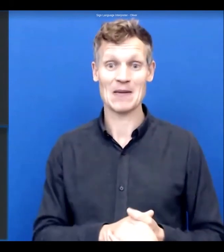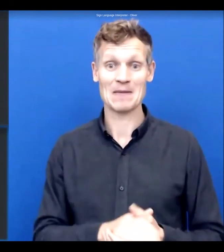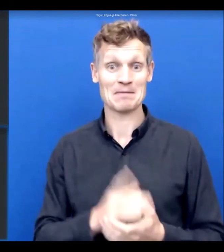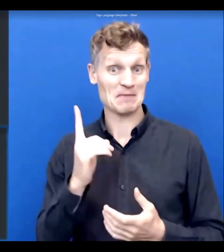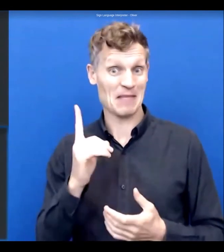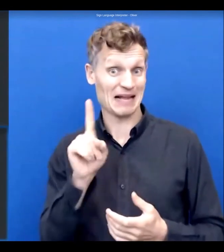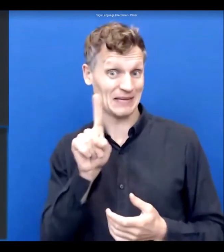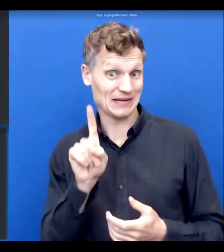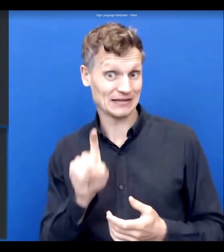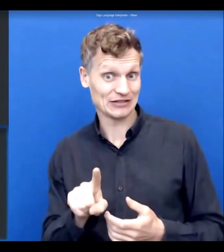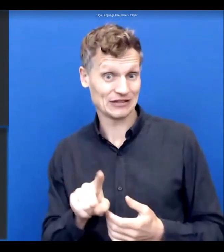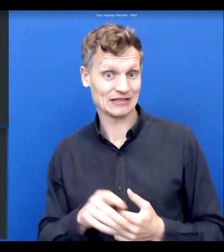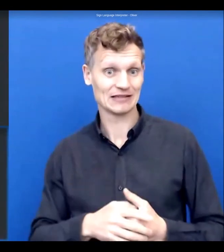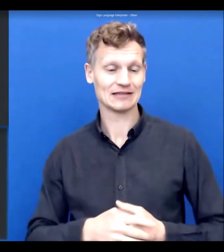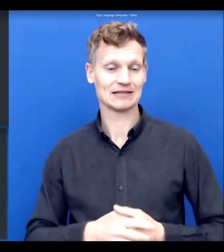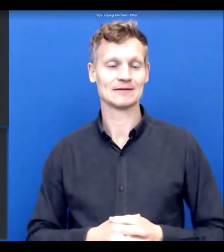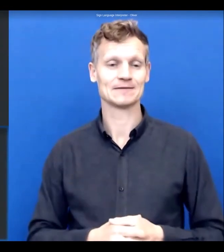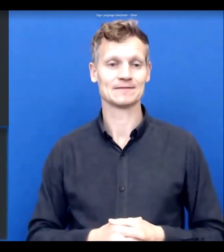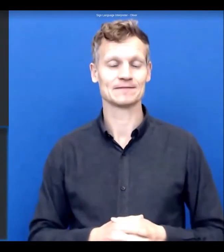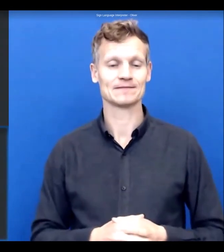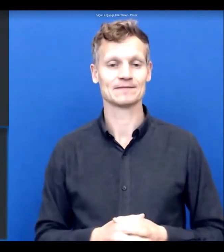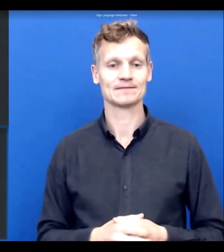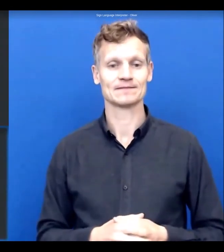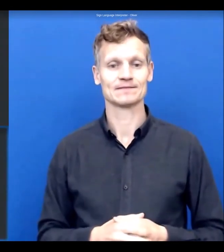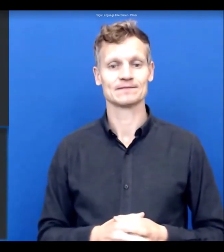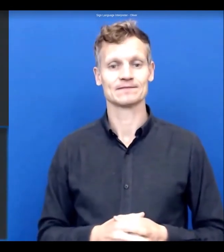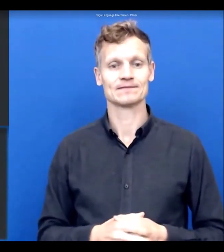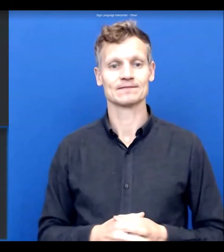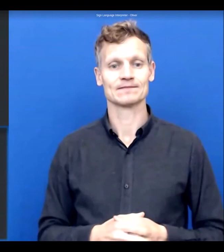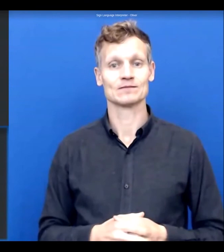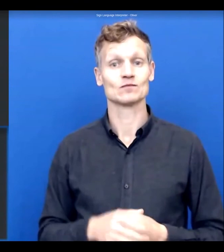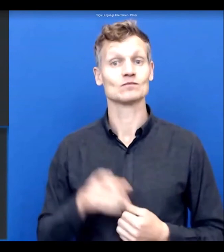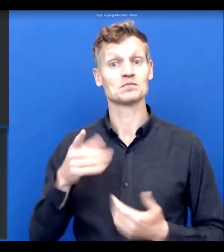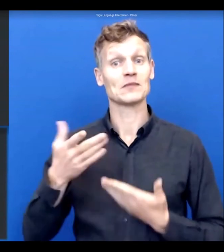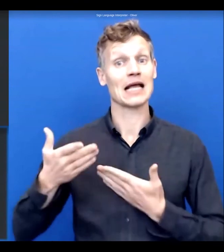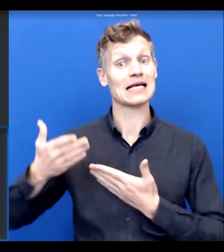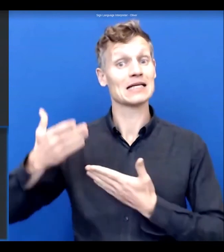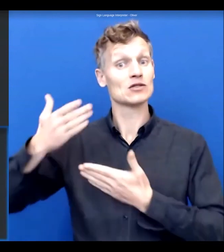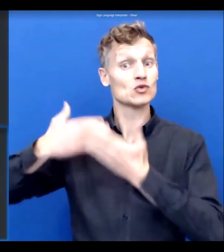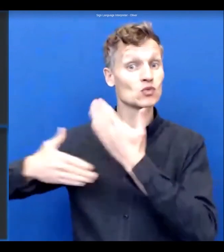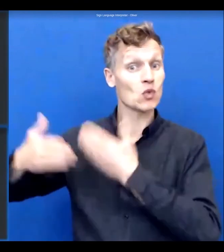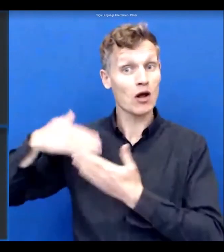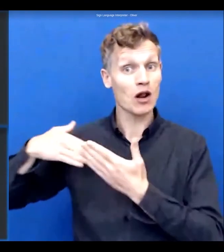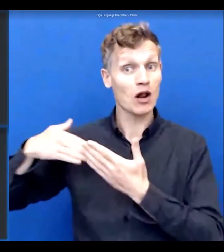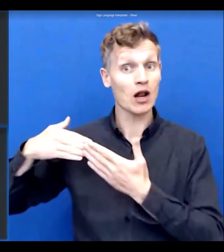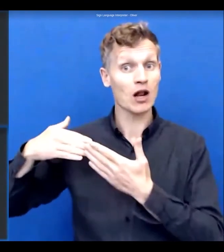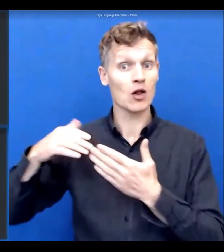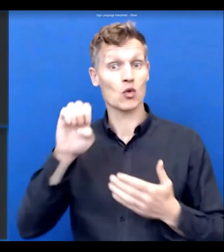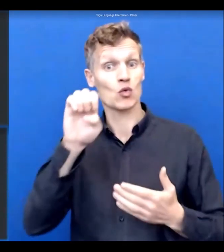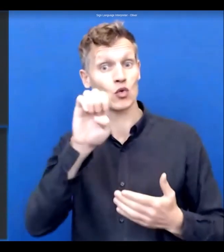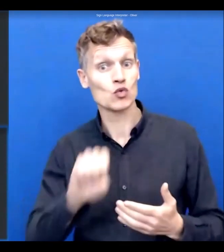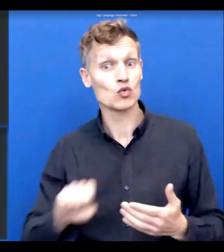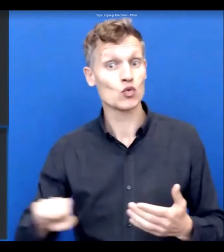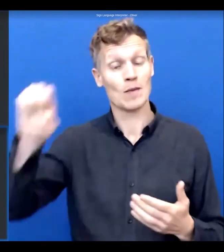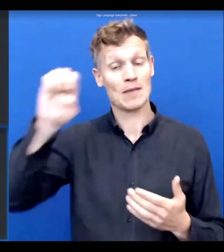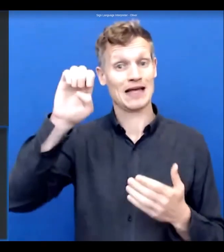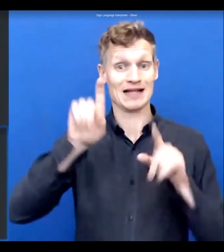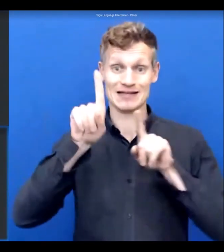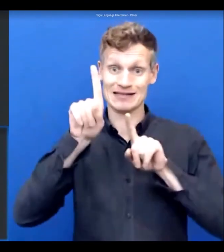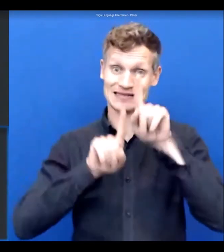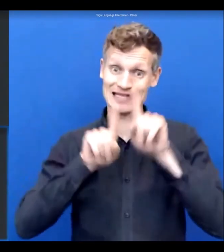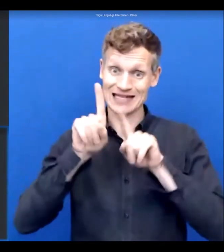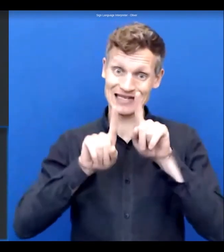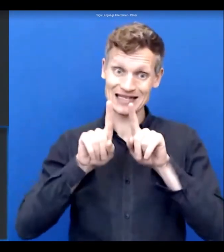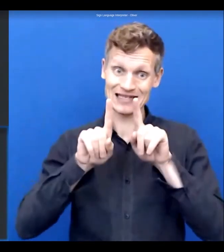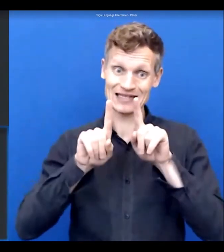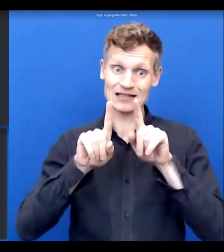Historical European cities I have been particularly afflicted by the effects